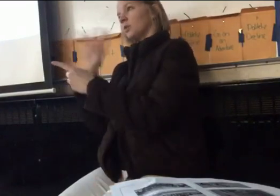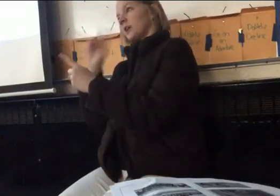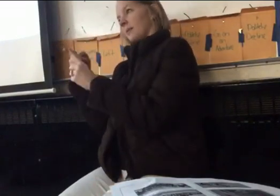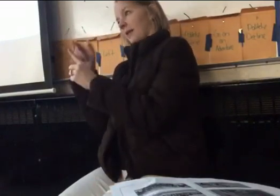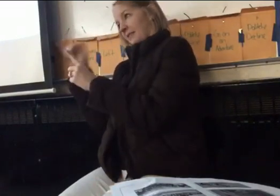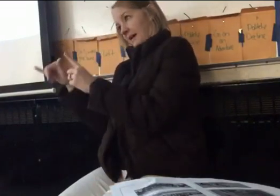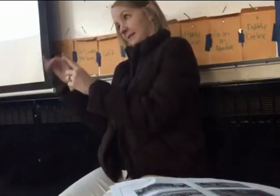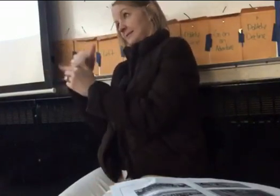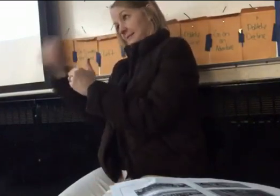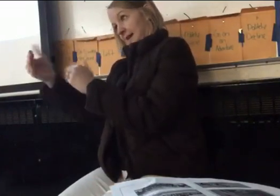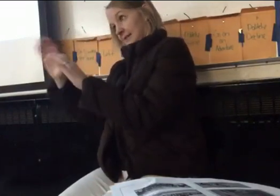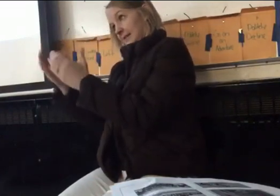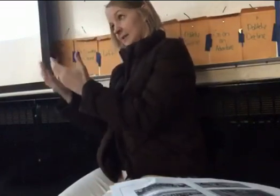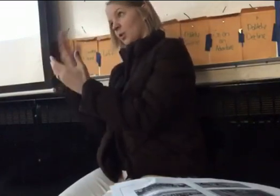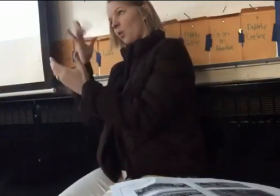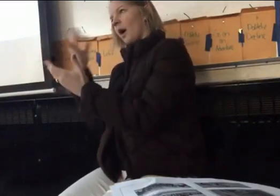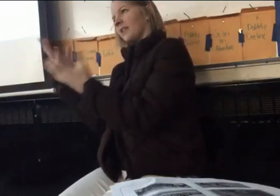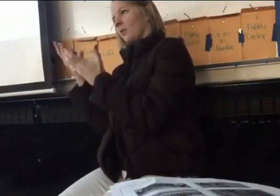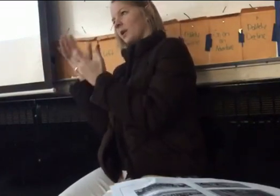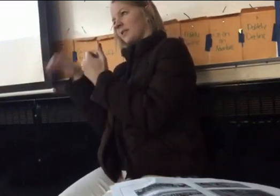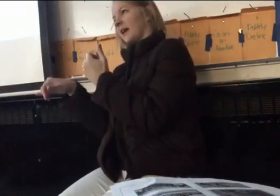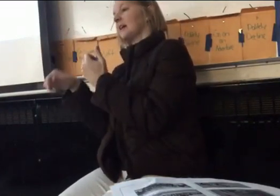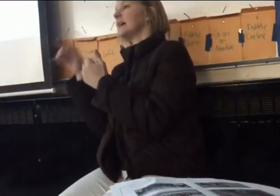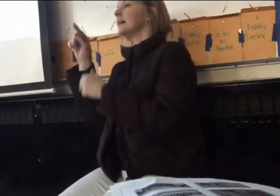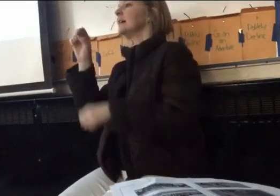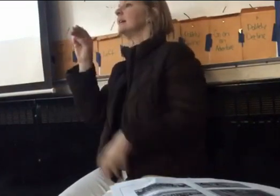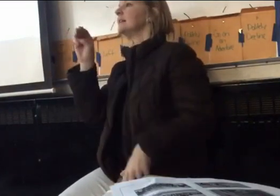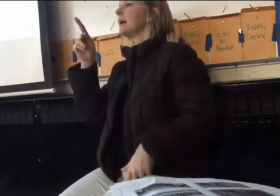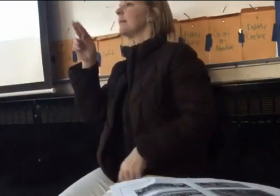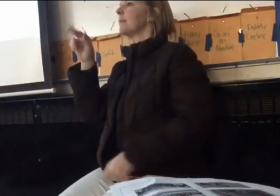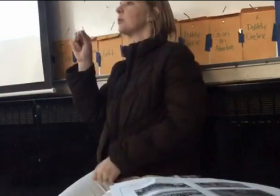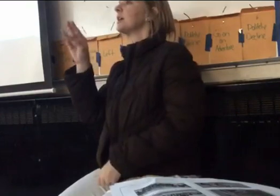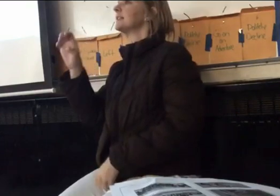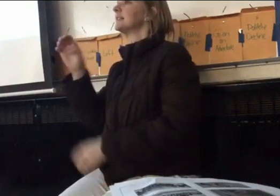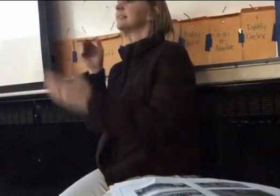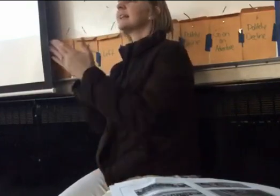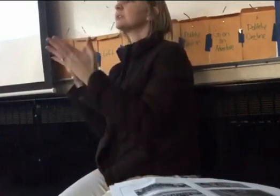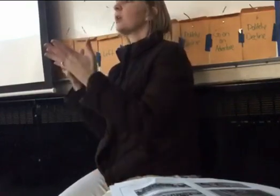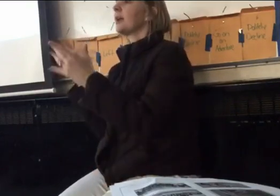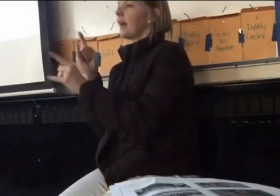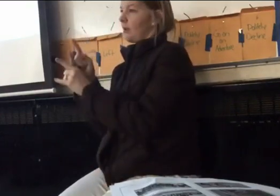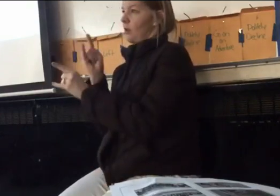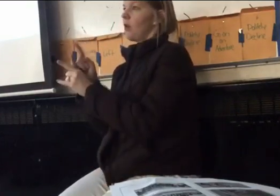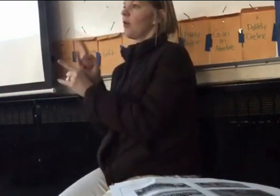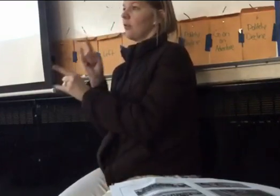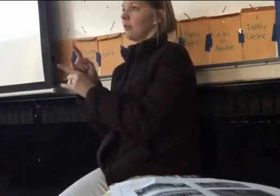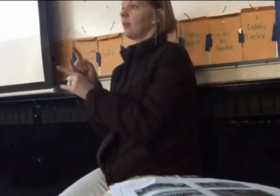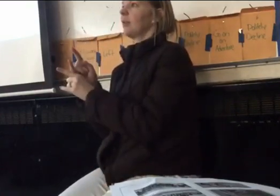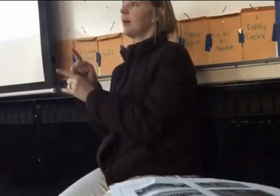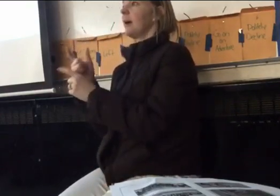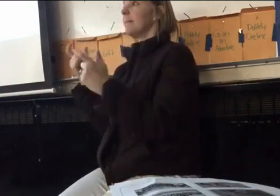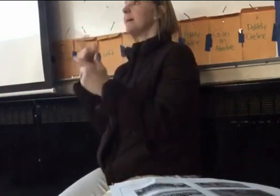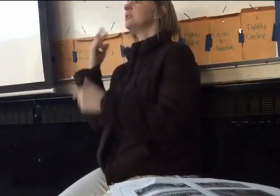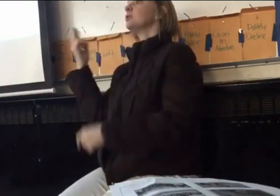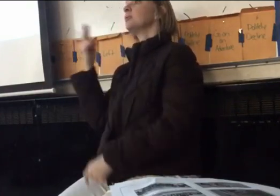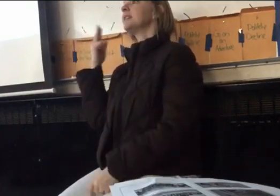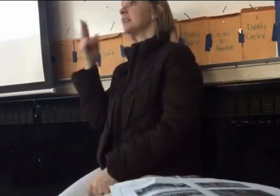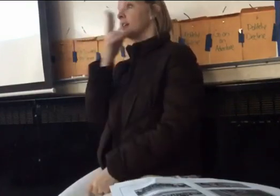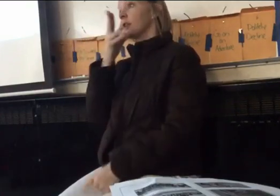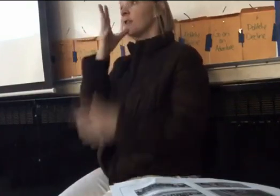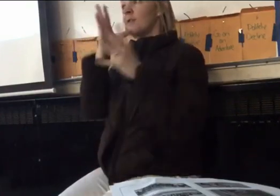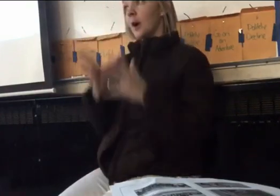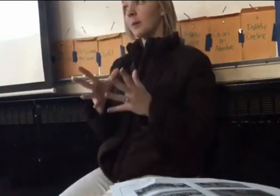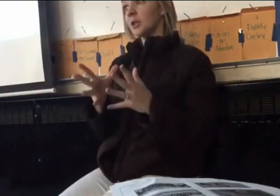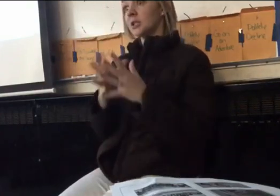of why they wanted the temperance union. Remember, temperance is against what? Alcohol. Major reason, the farmers,